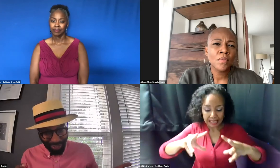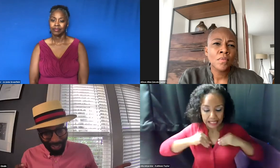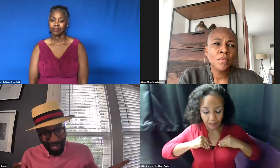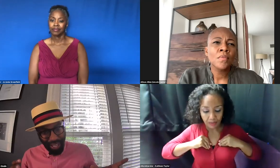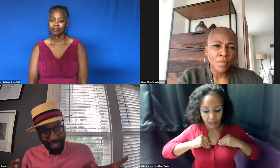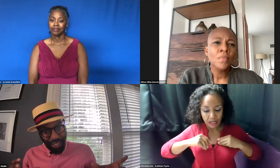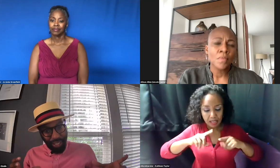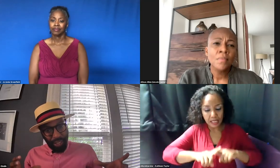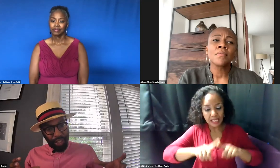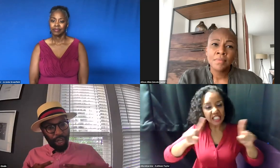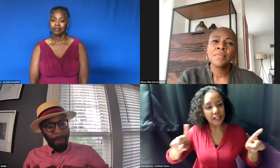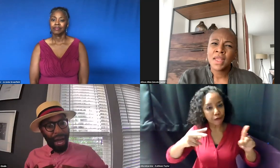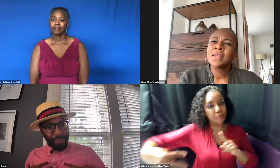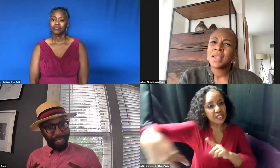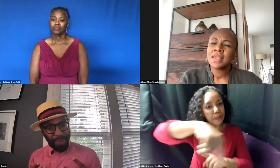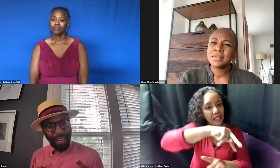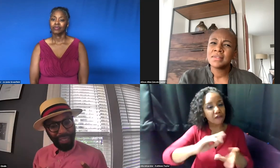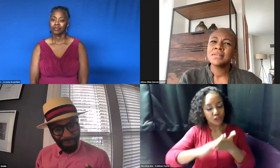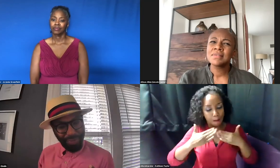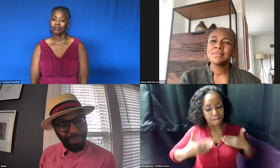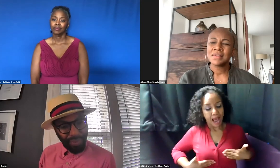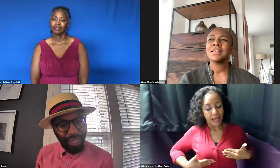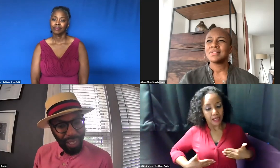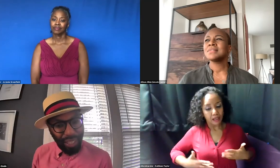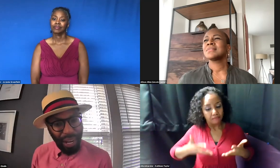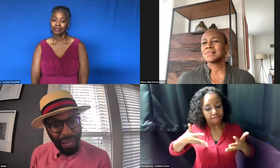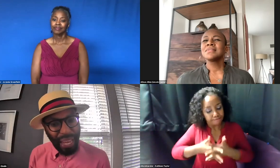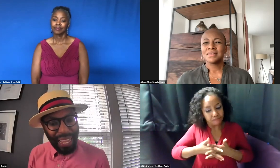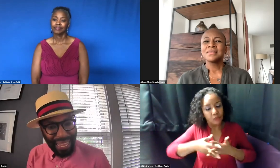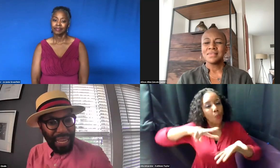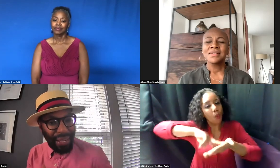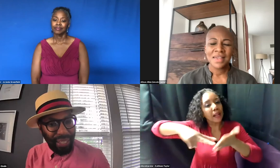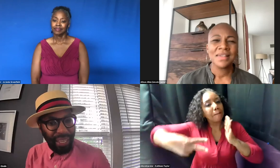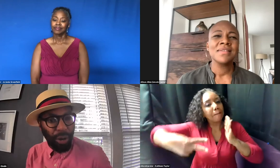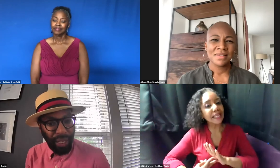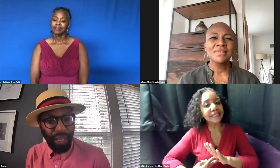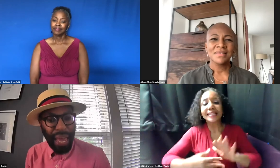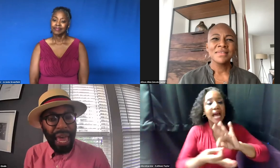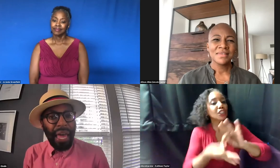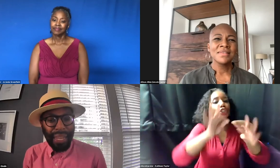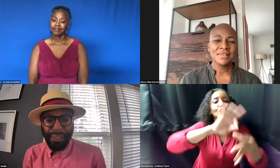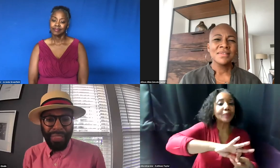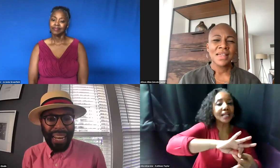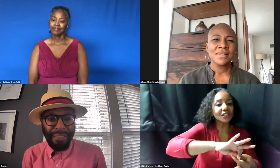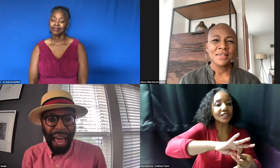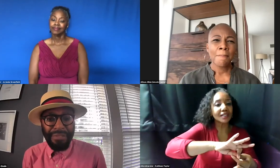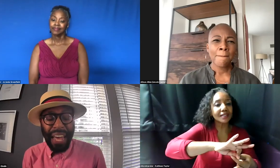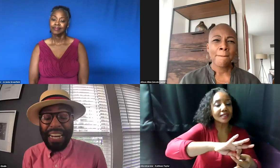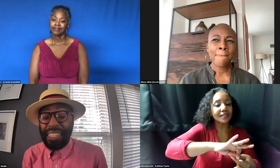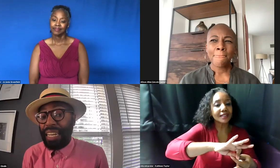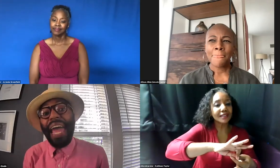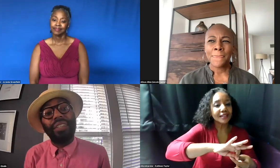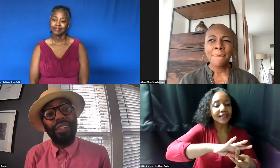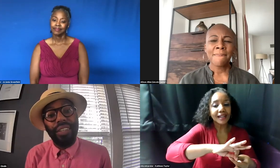foreign till your body makes meaning of it. You know what I mean? Like that's how I see the interpretation thing. Like there are things that I've